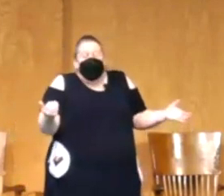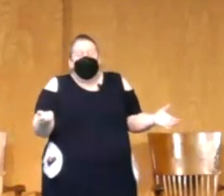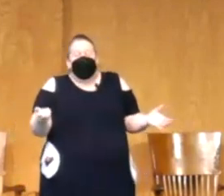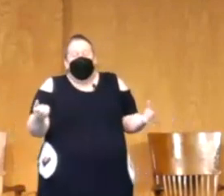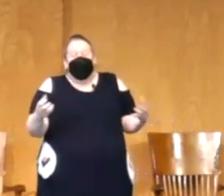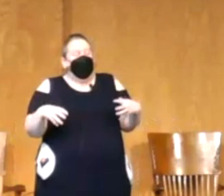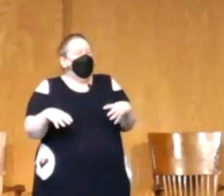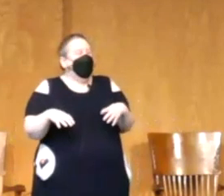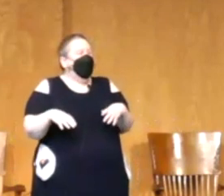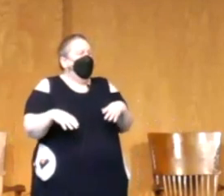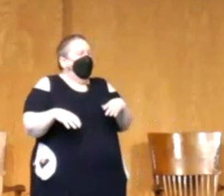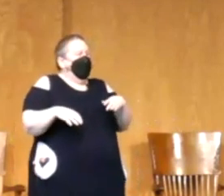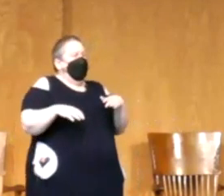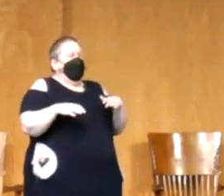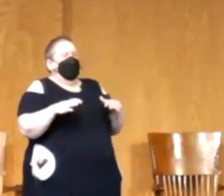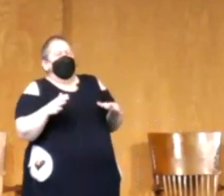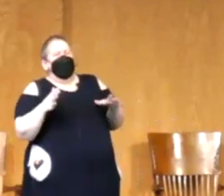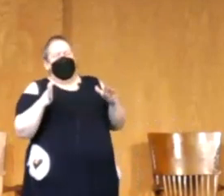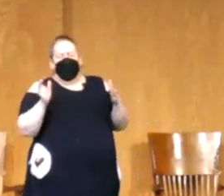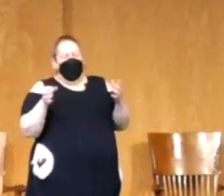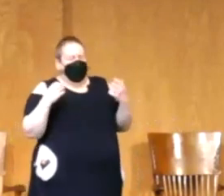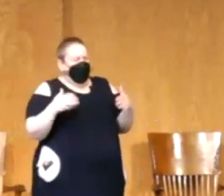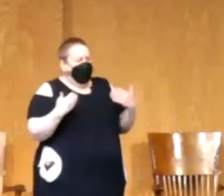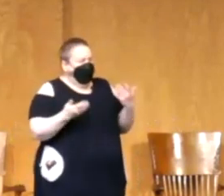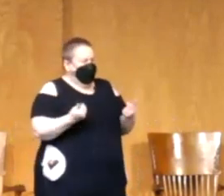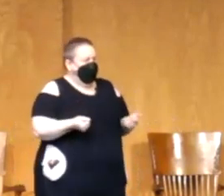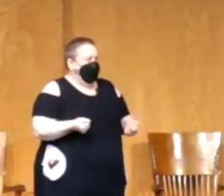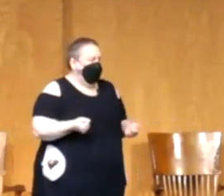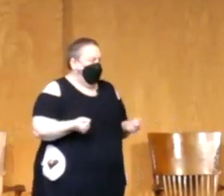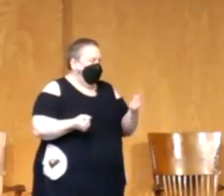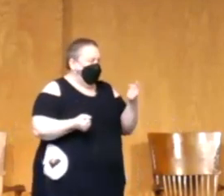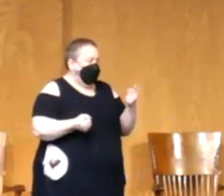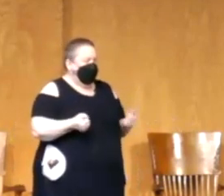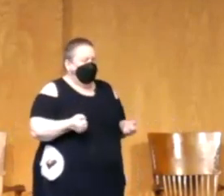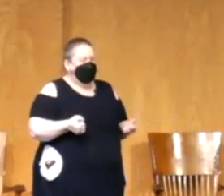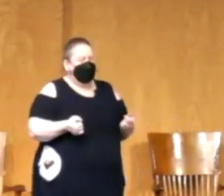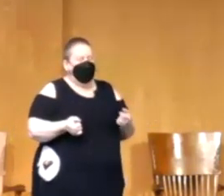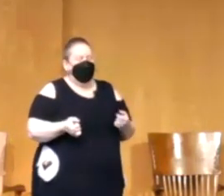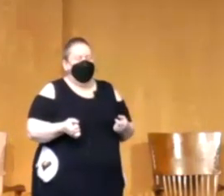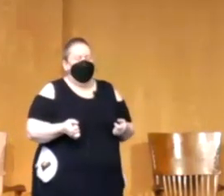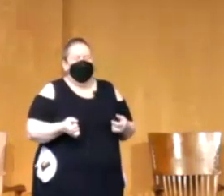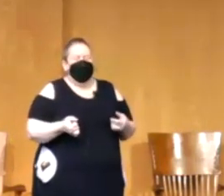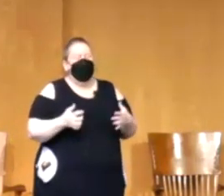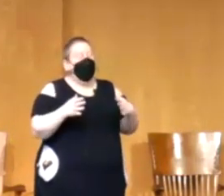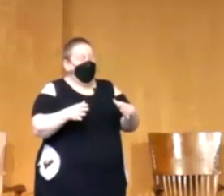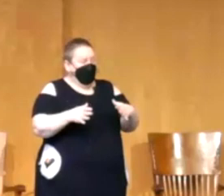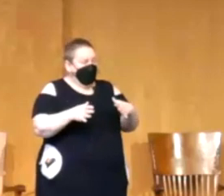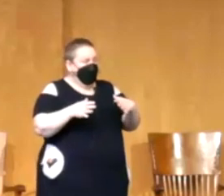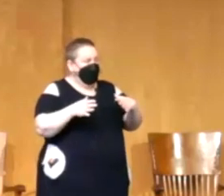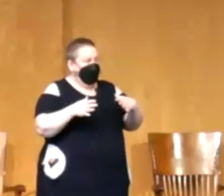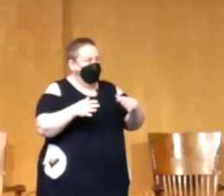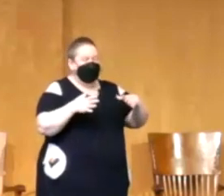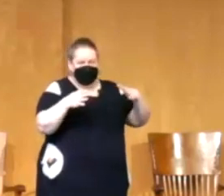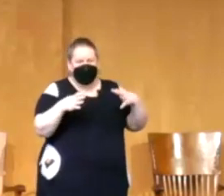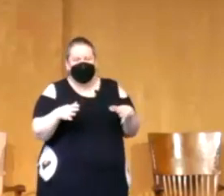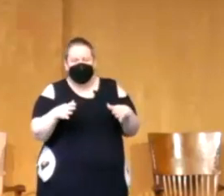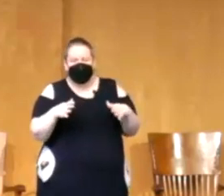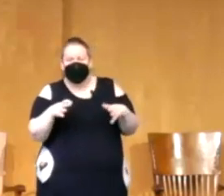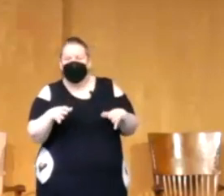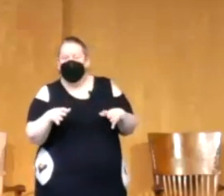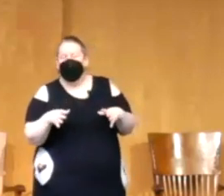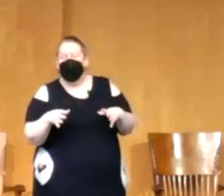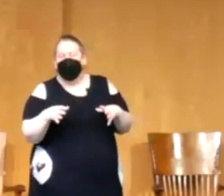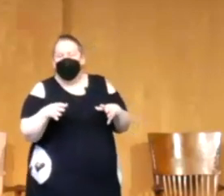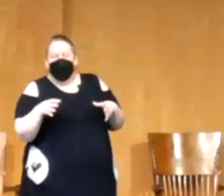Not so much for me. And then a couple of other examples come to mind. Gold as an